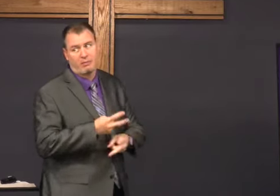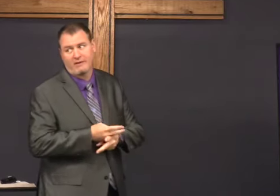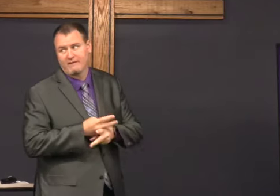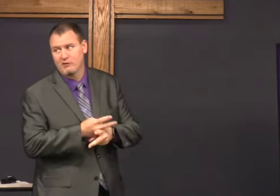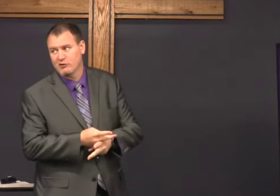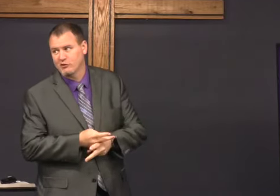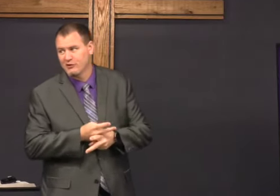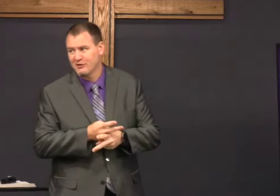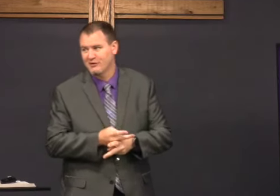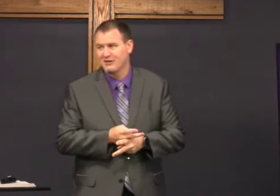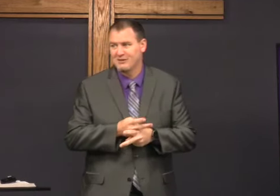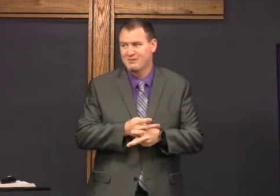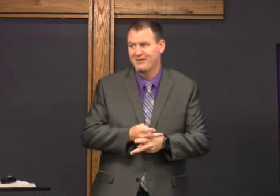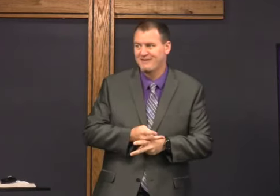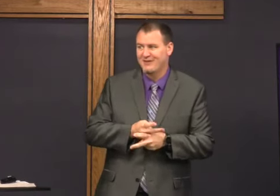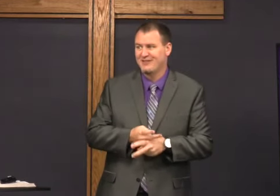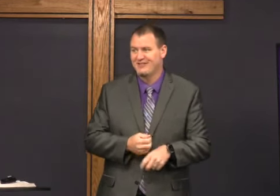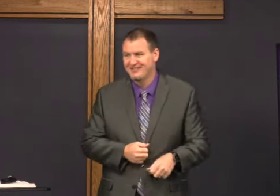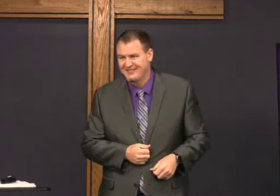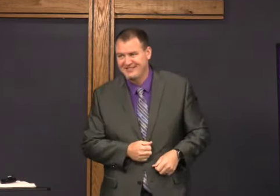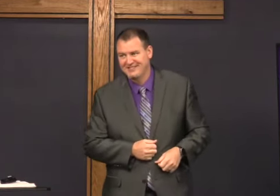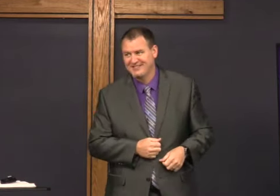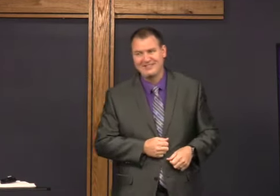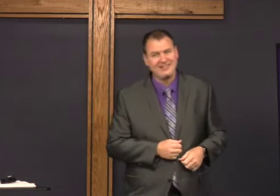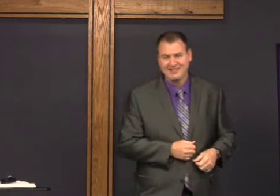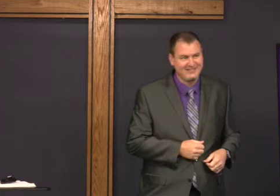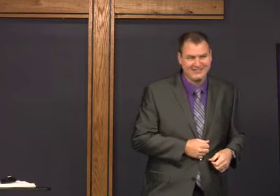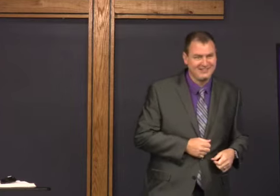it's mine. So be careful.